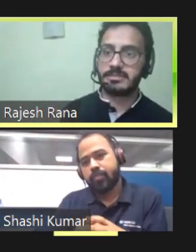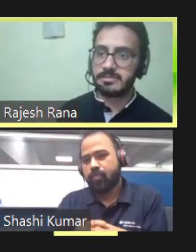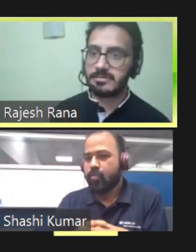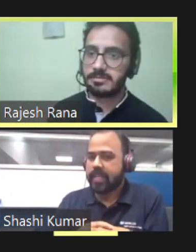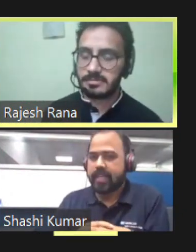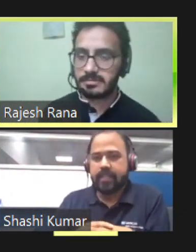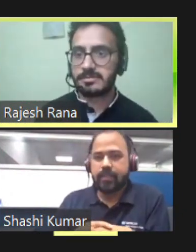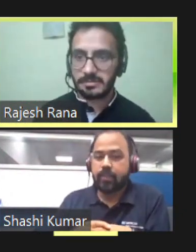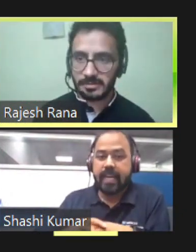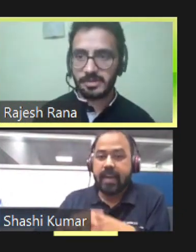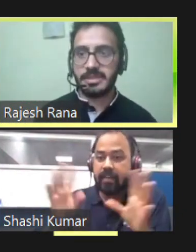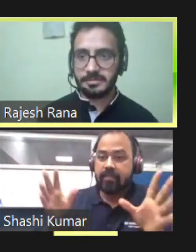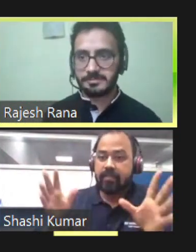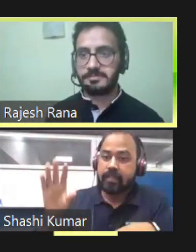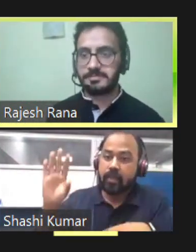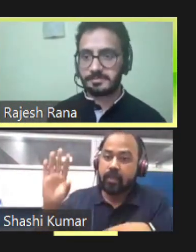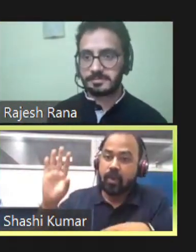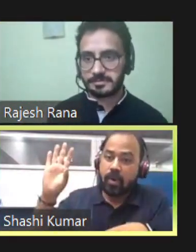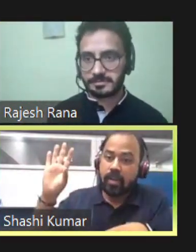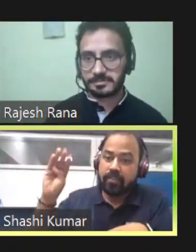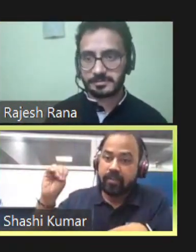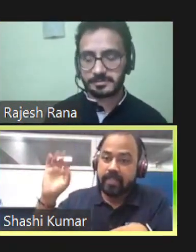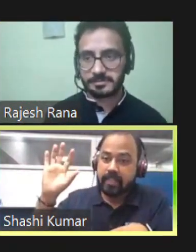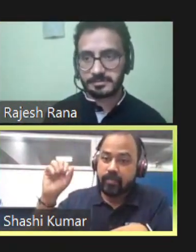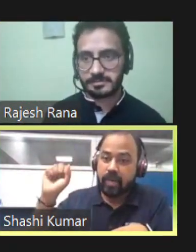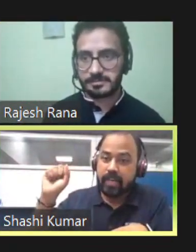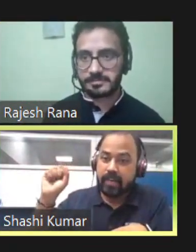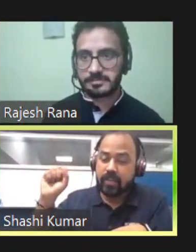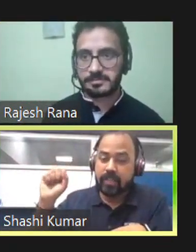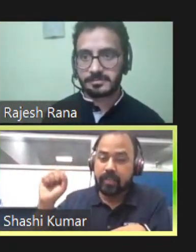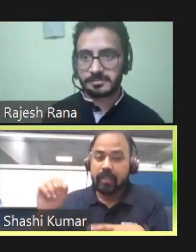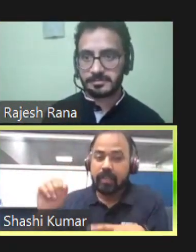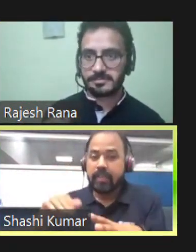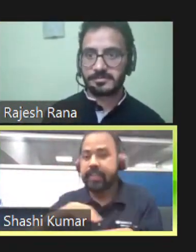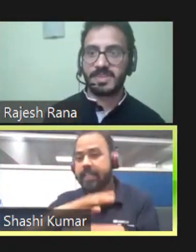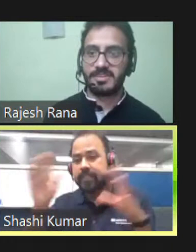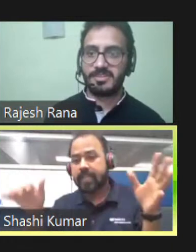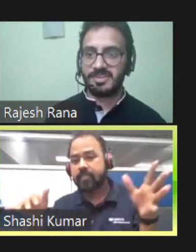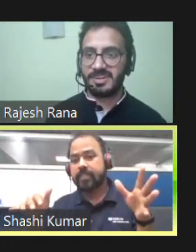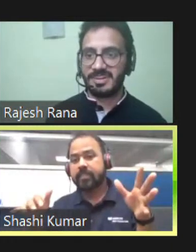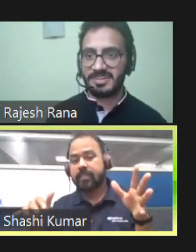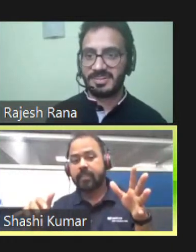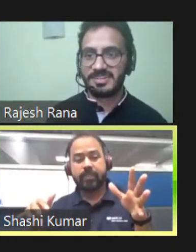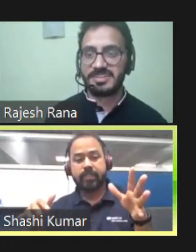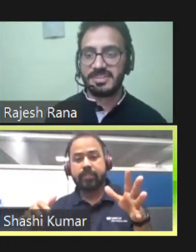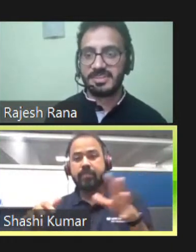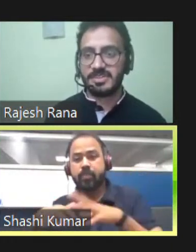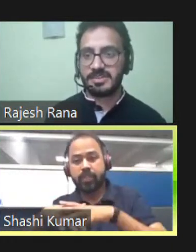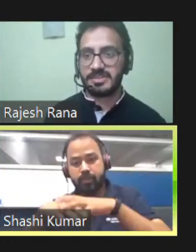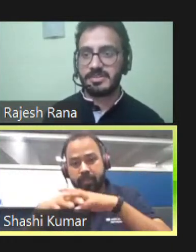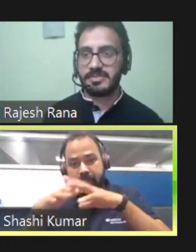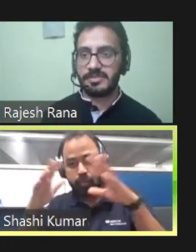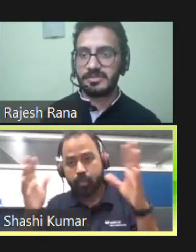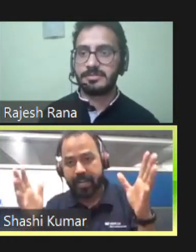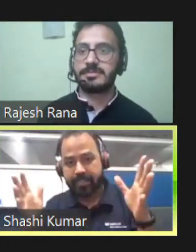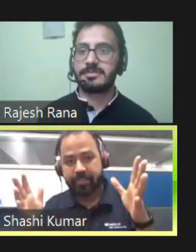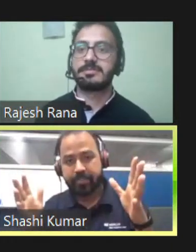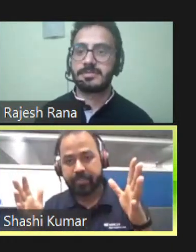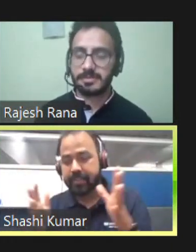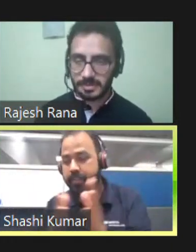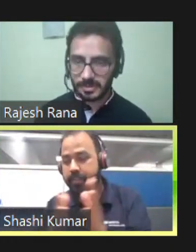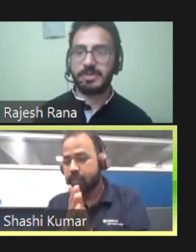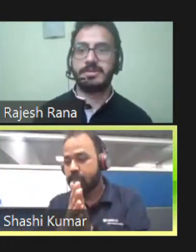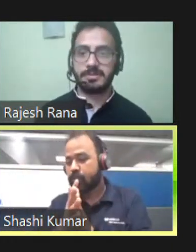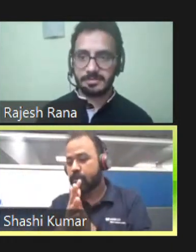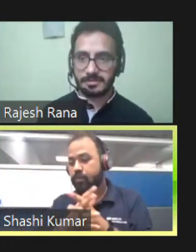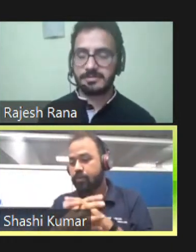only. So they have all alphabets in one hand. In Indian Sign Language, we are mostly using two hands,